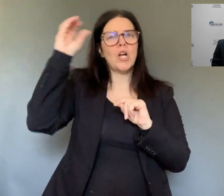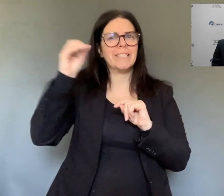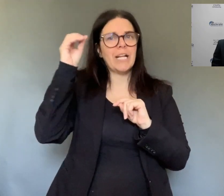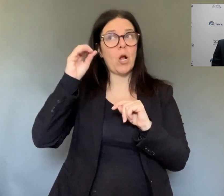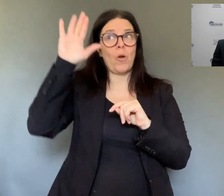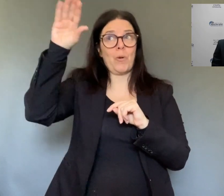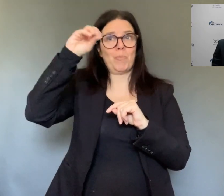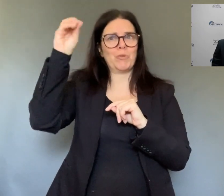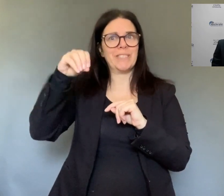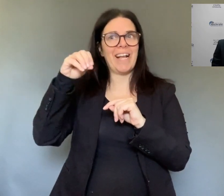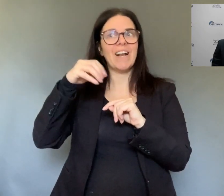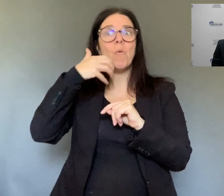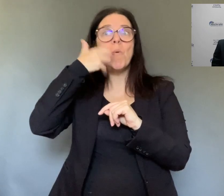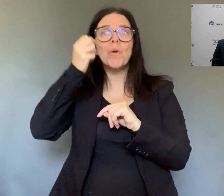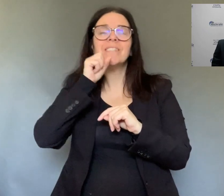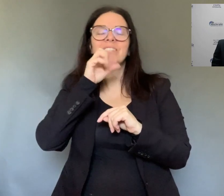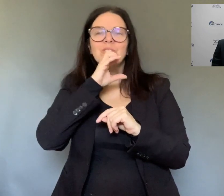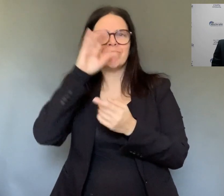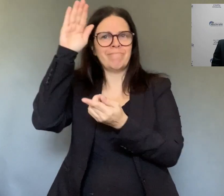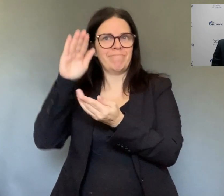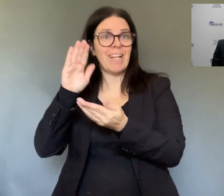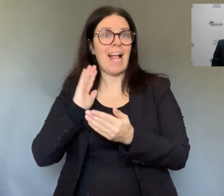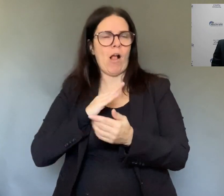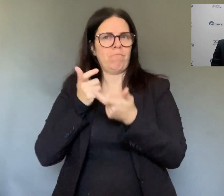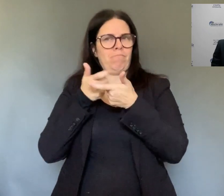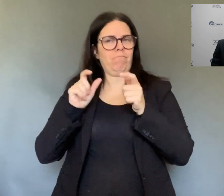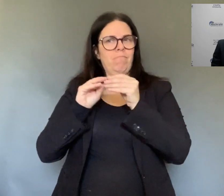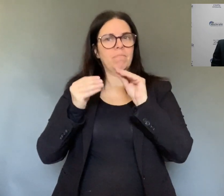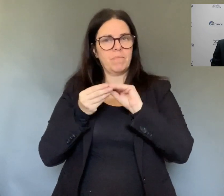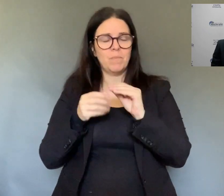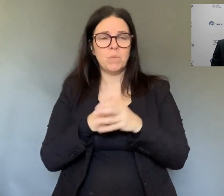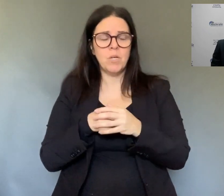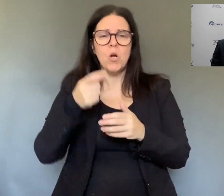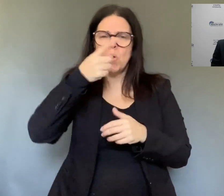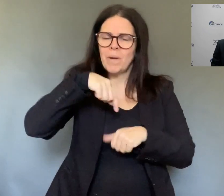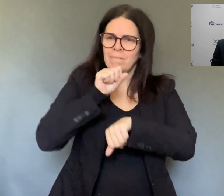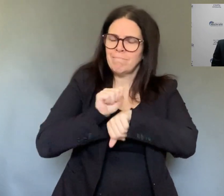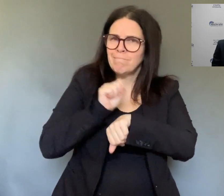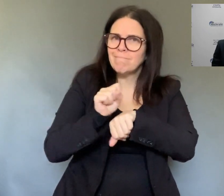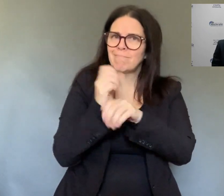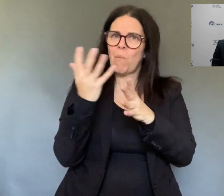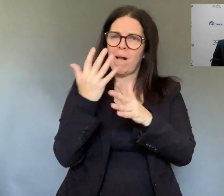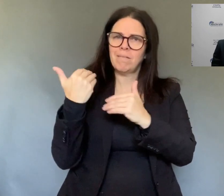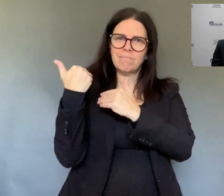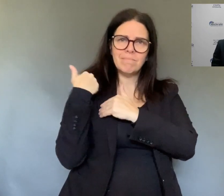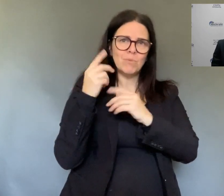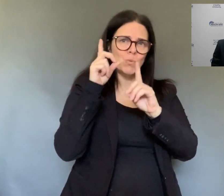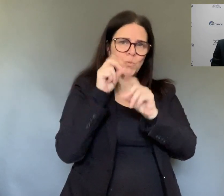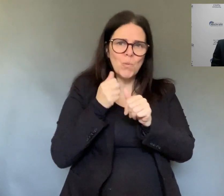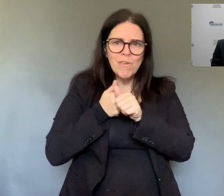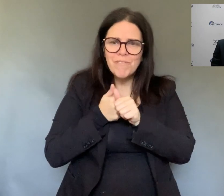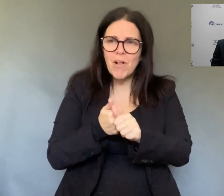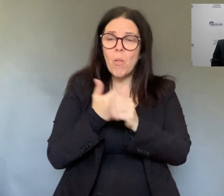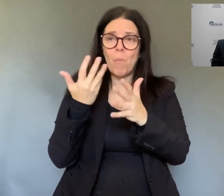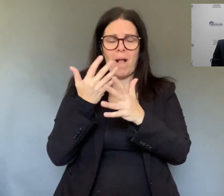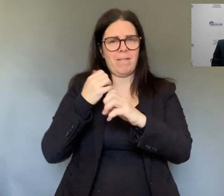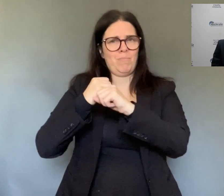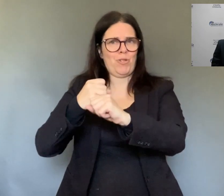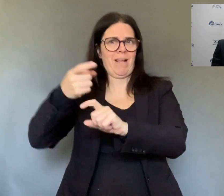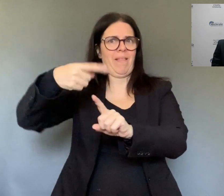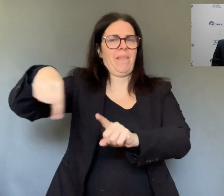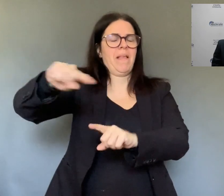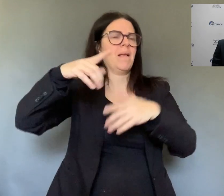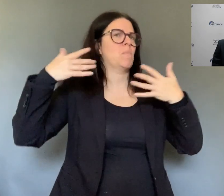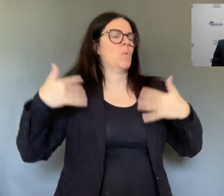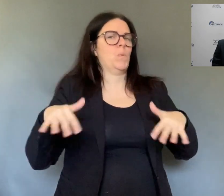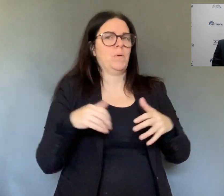and ourselves safe from contracting the COVID-19 virus. Public health guidance, such